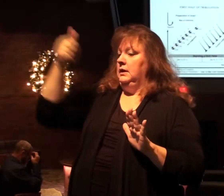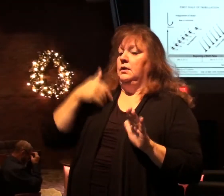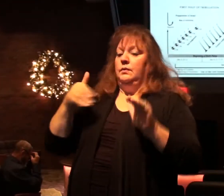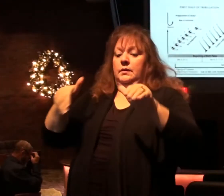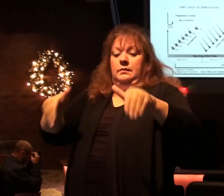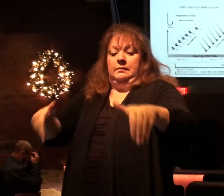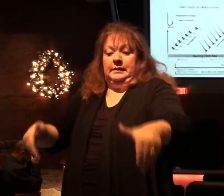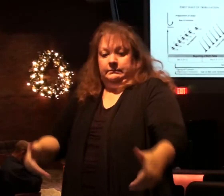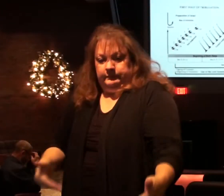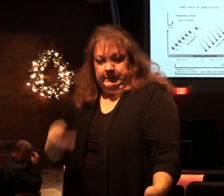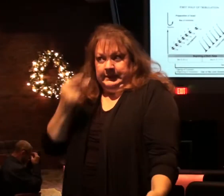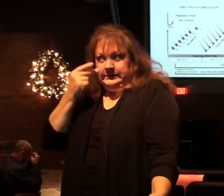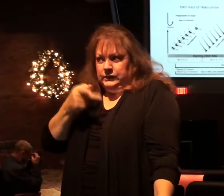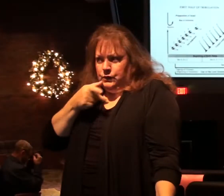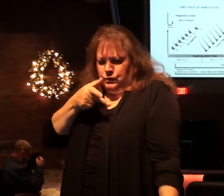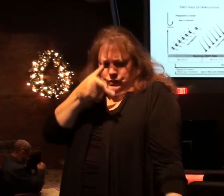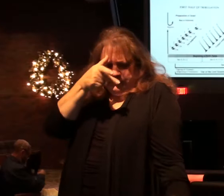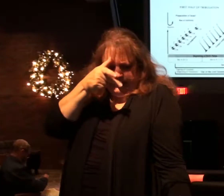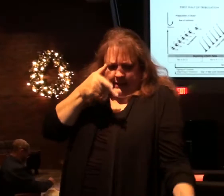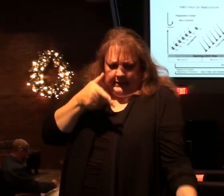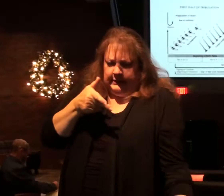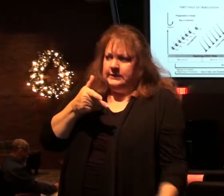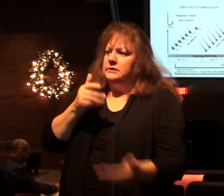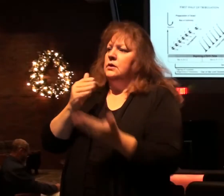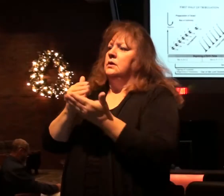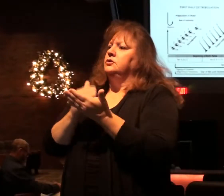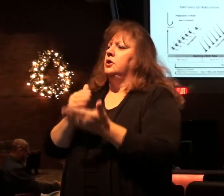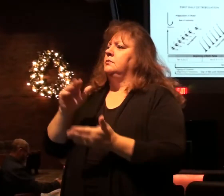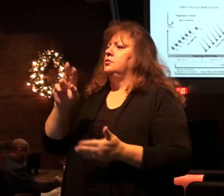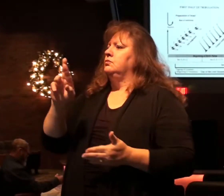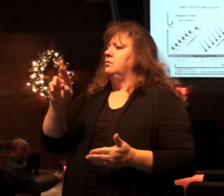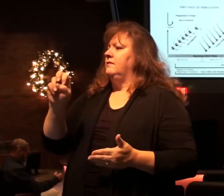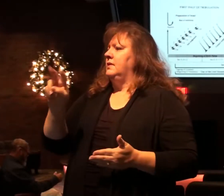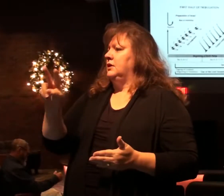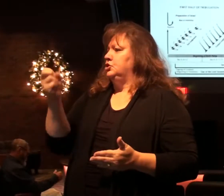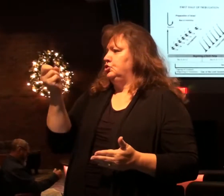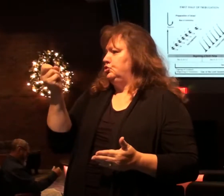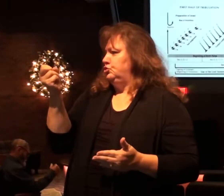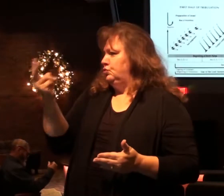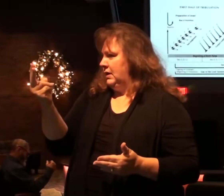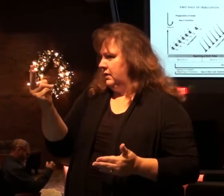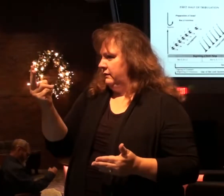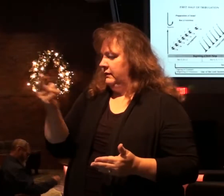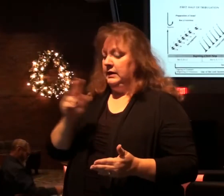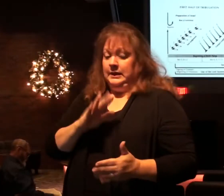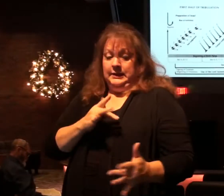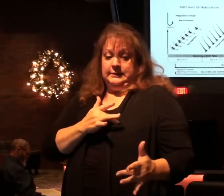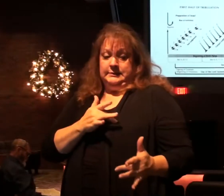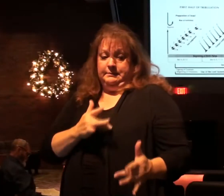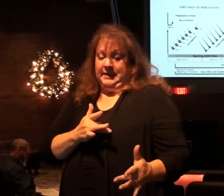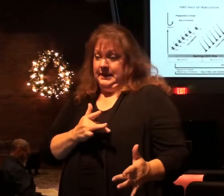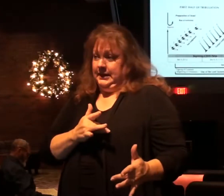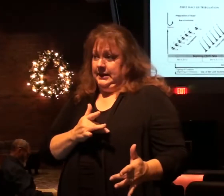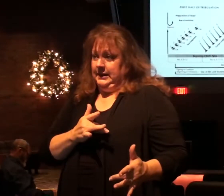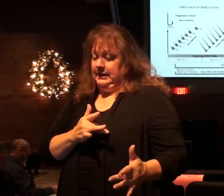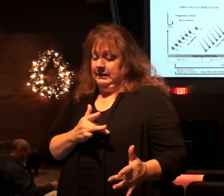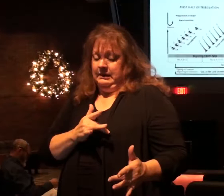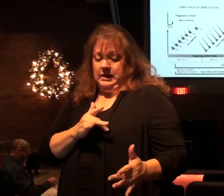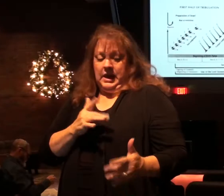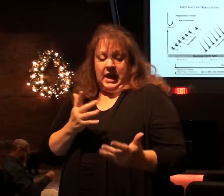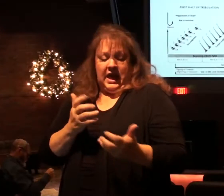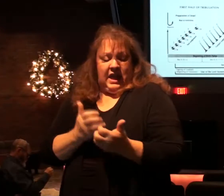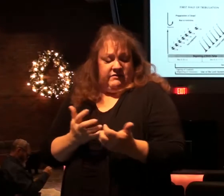the devil in chapter 12, whose intention is to do all he can